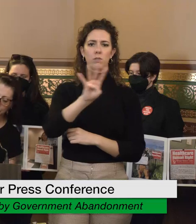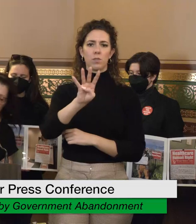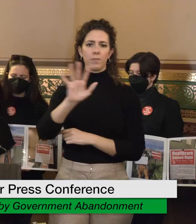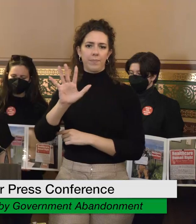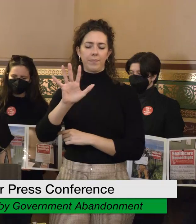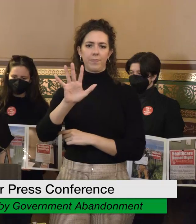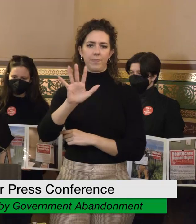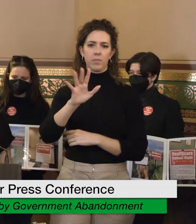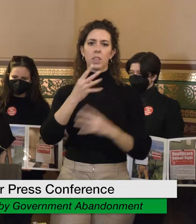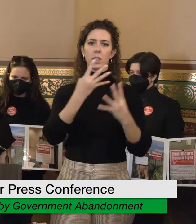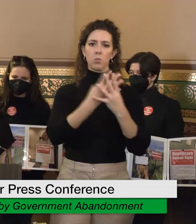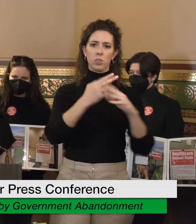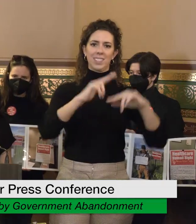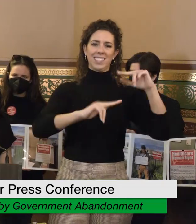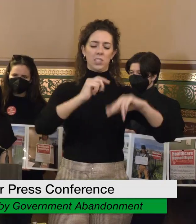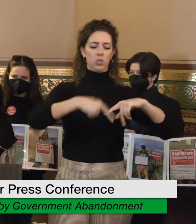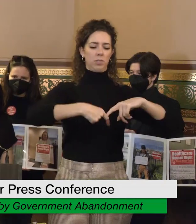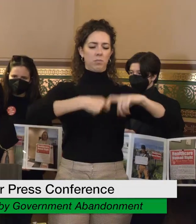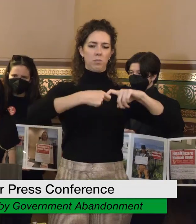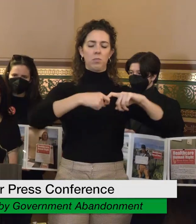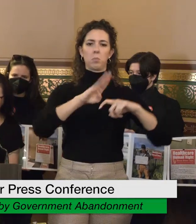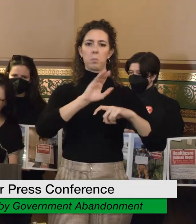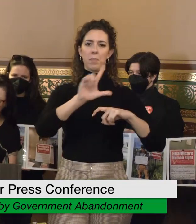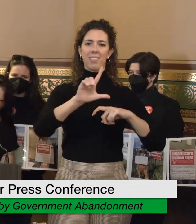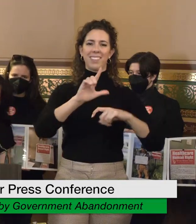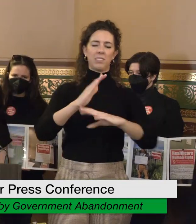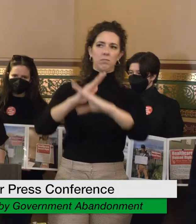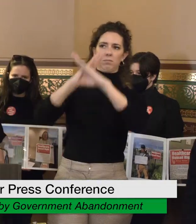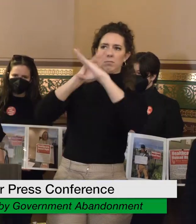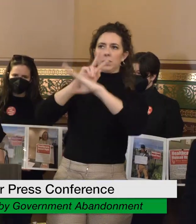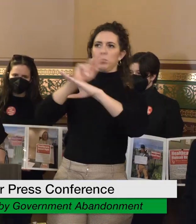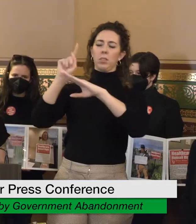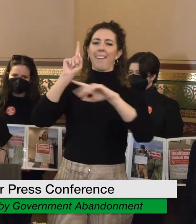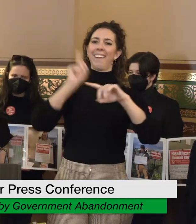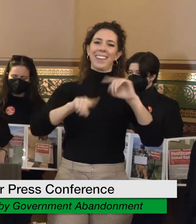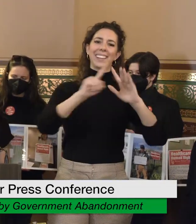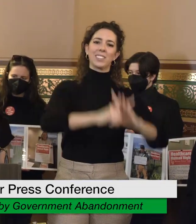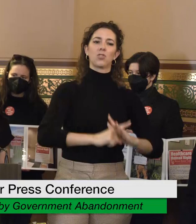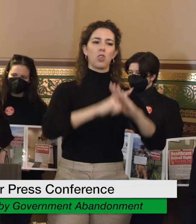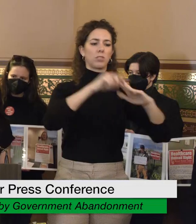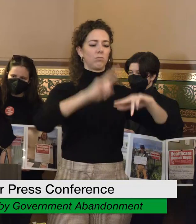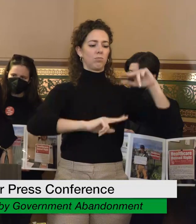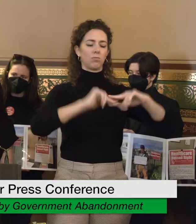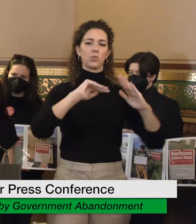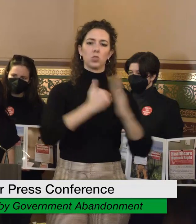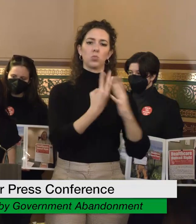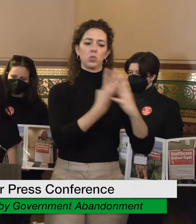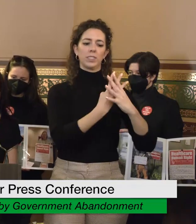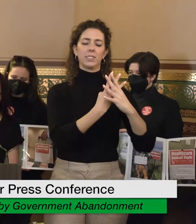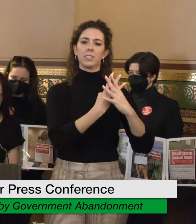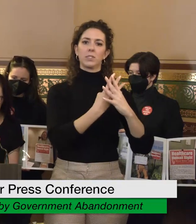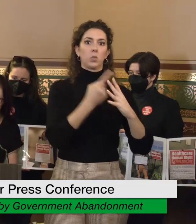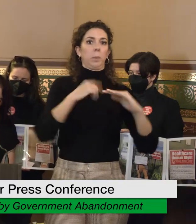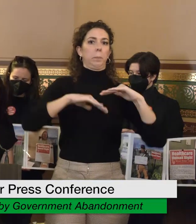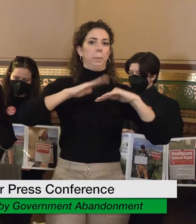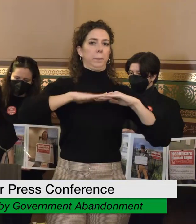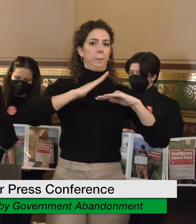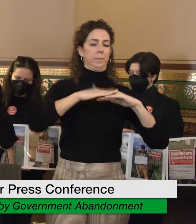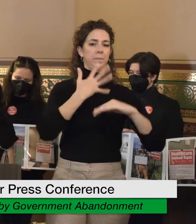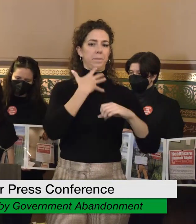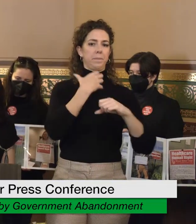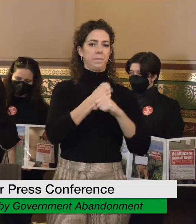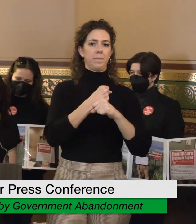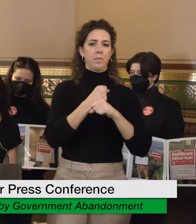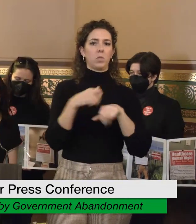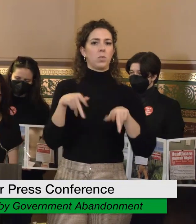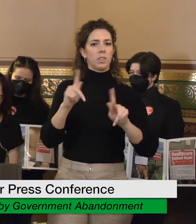H-445, the prison construction moratorium bill, to prevent the state from breaking ground on the new prison for at least 5 years to give us time to change their plan.